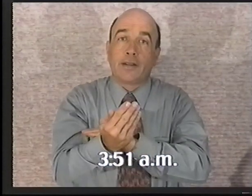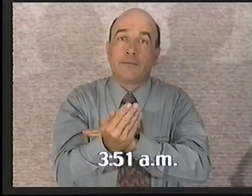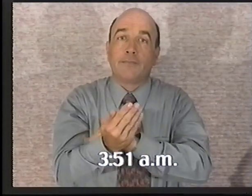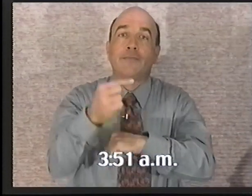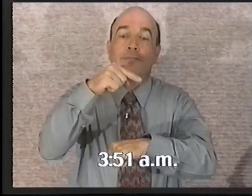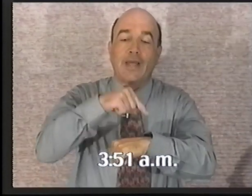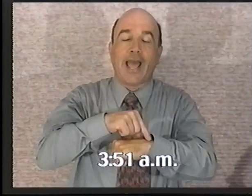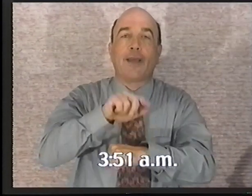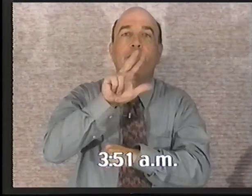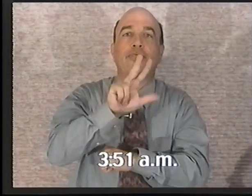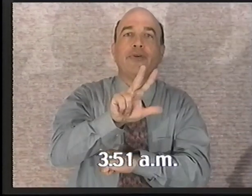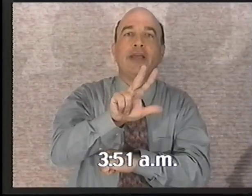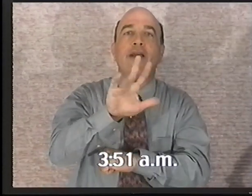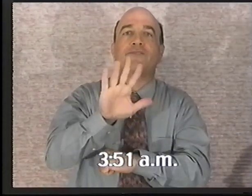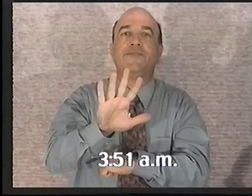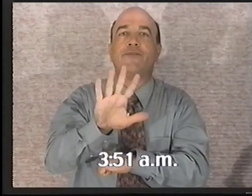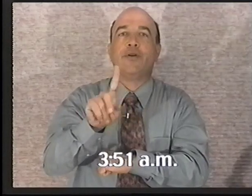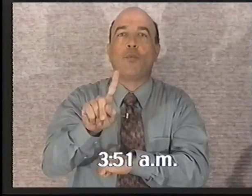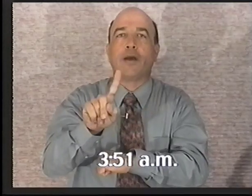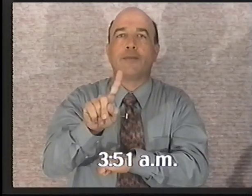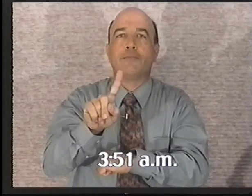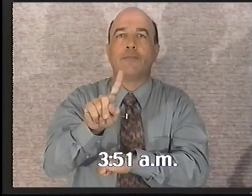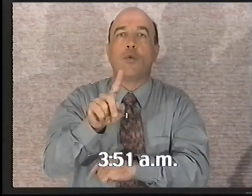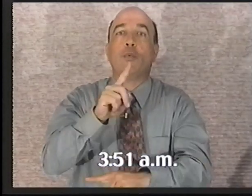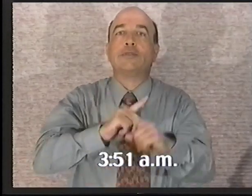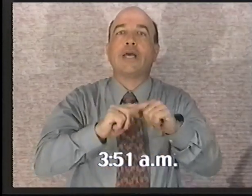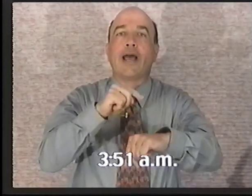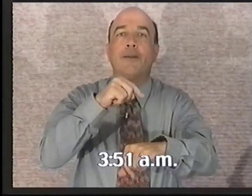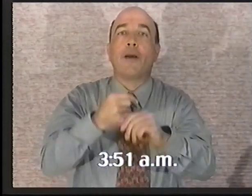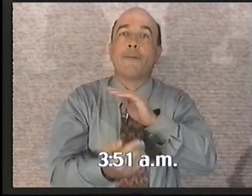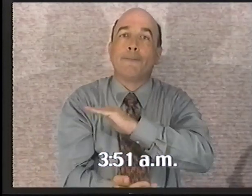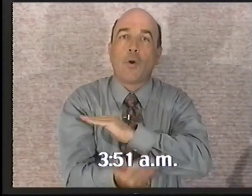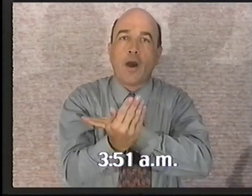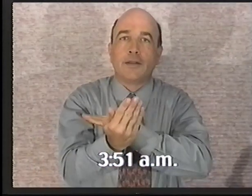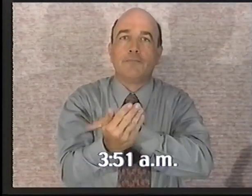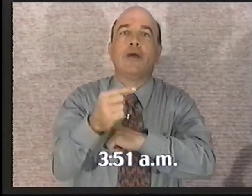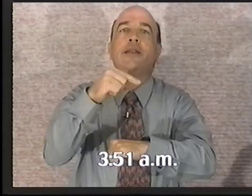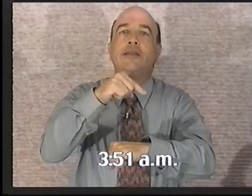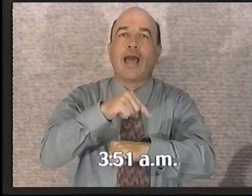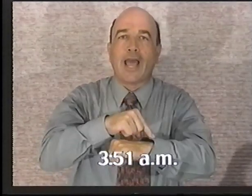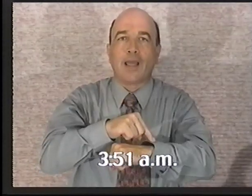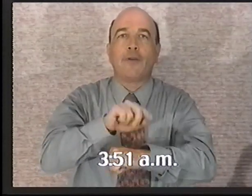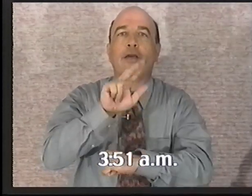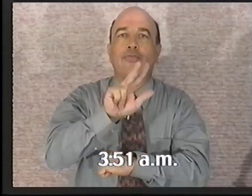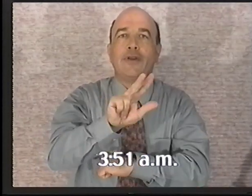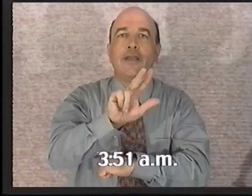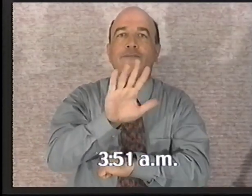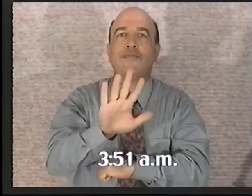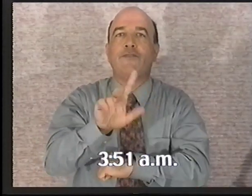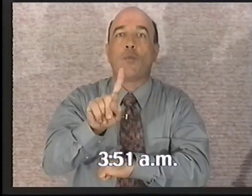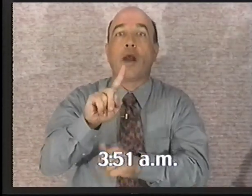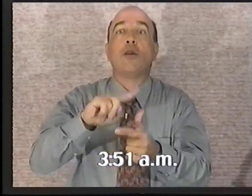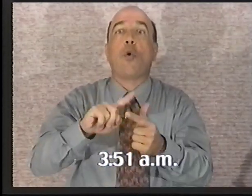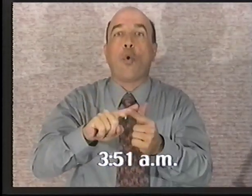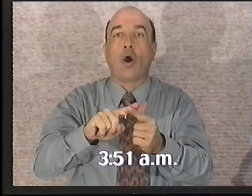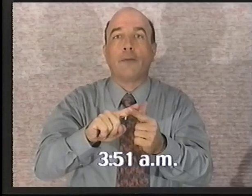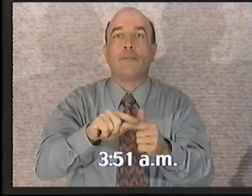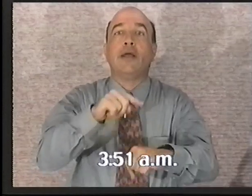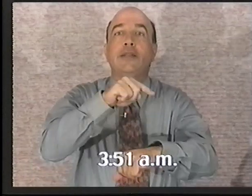Morning time 3:51. We will sign morning time 3:51 or